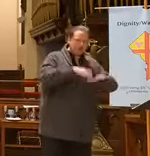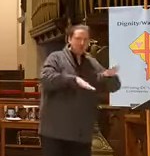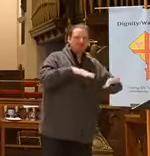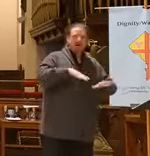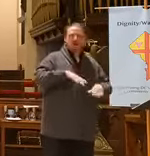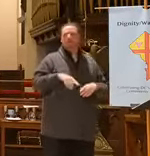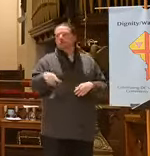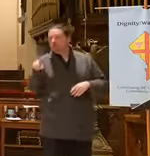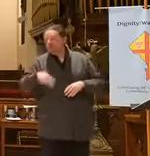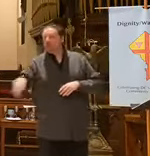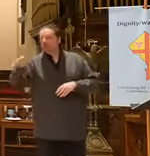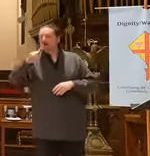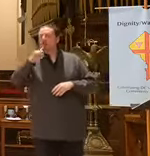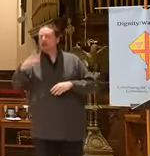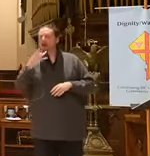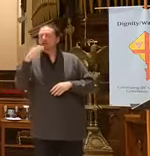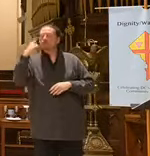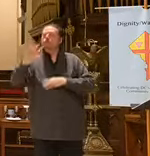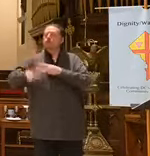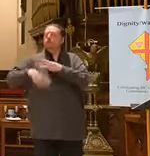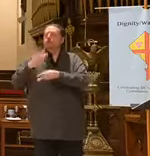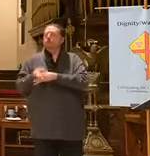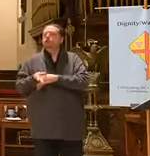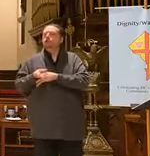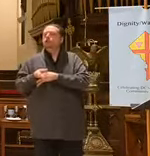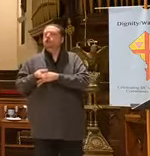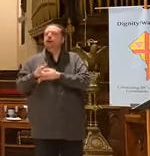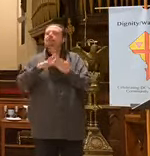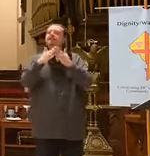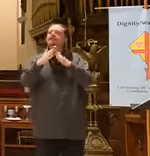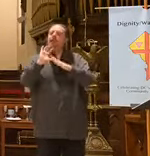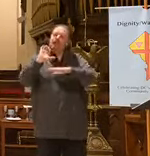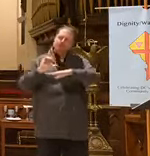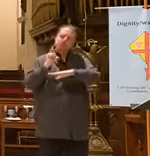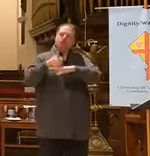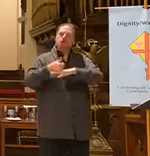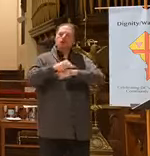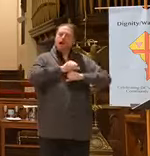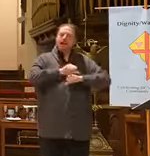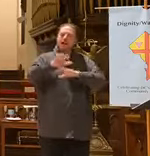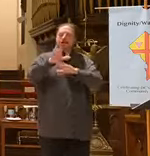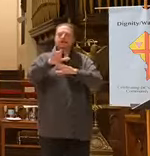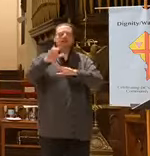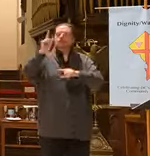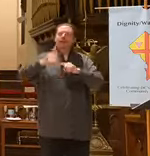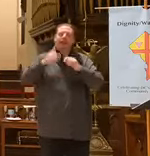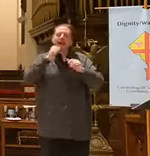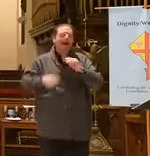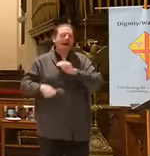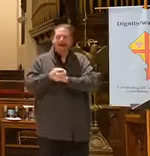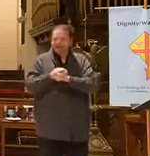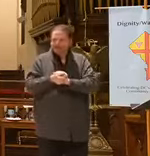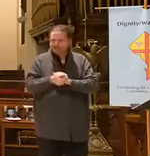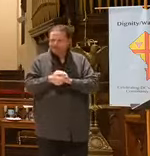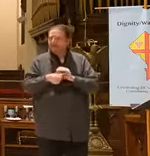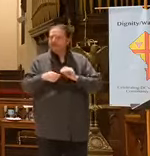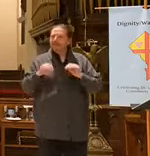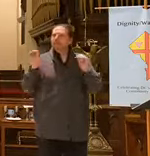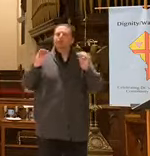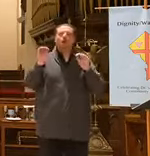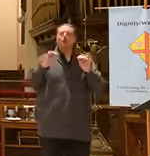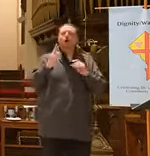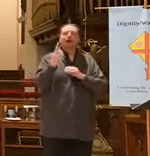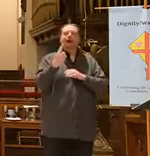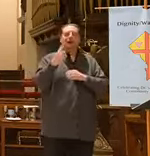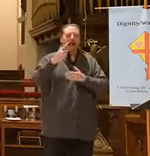You are the light of the world. A city built on a hill cannot be hidden. No one, after lighting a